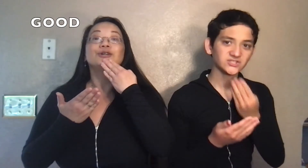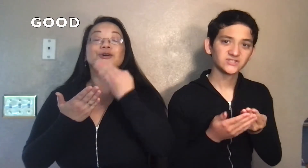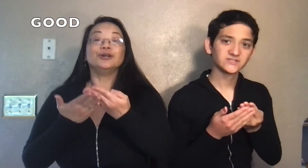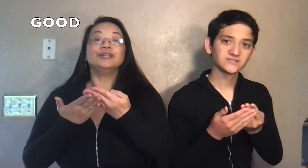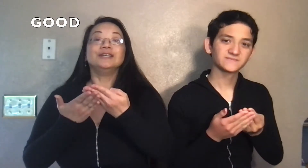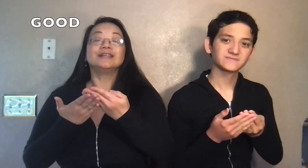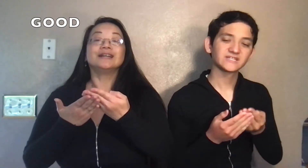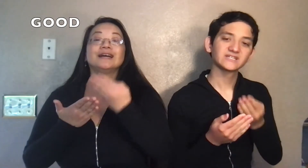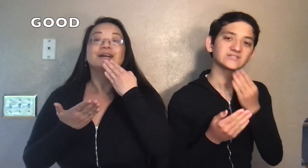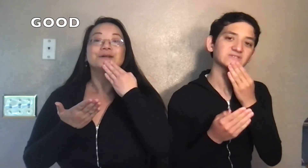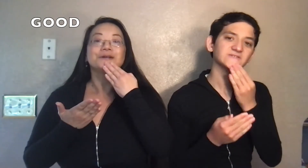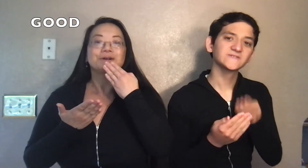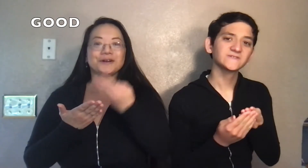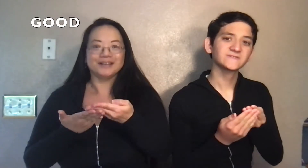Good. Good.